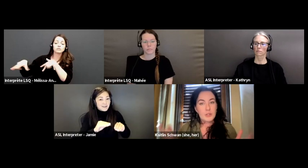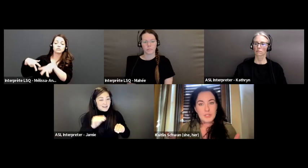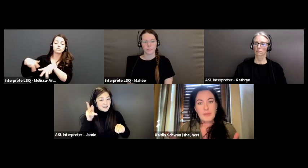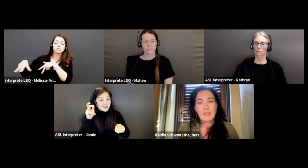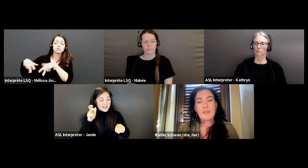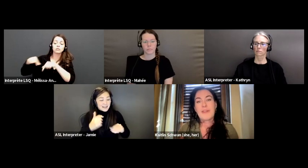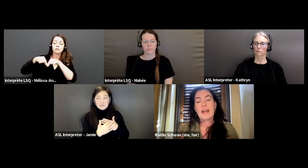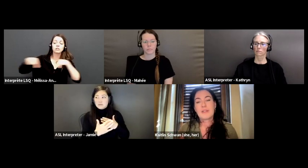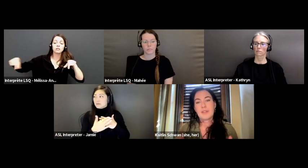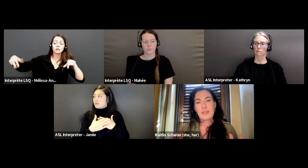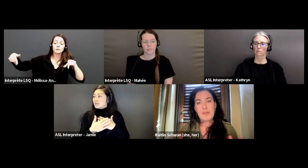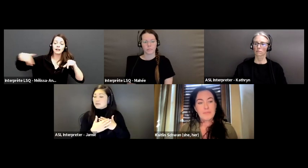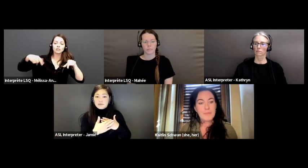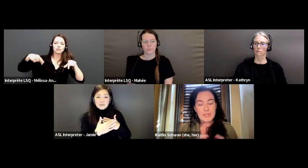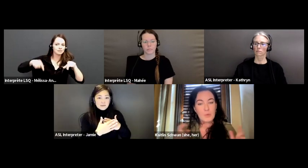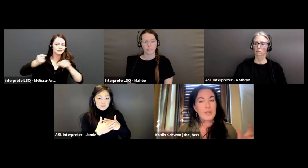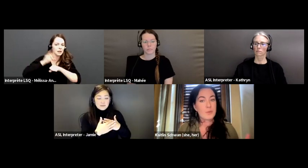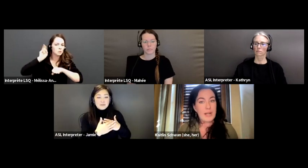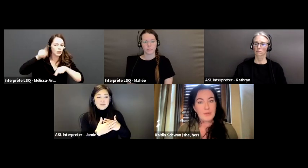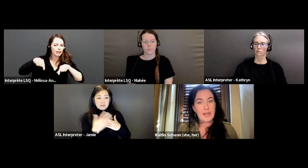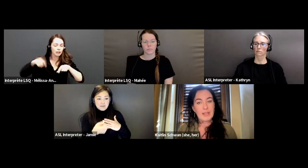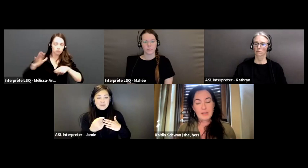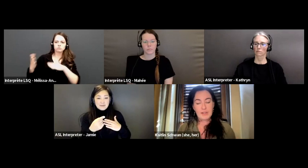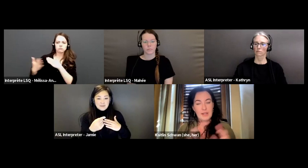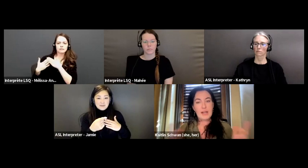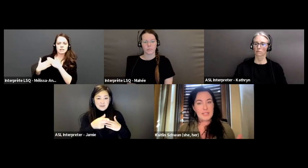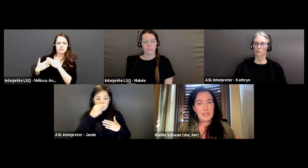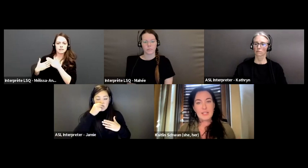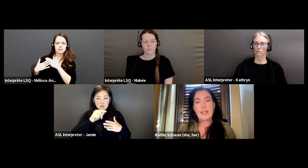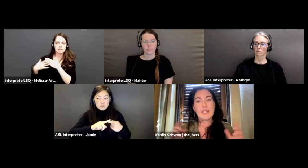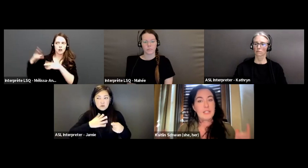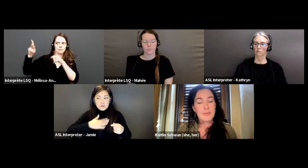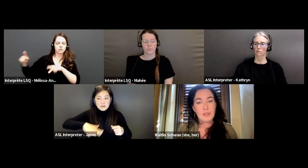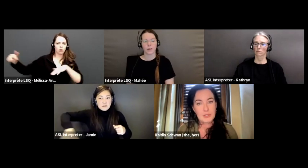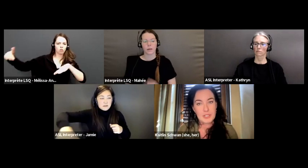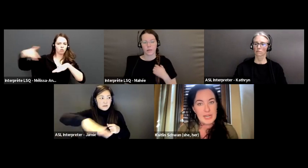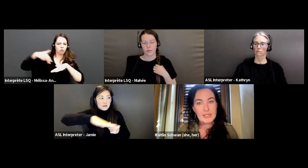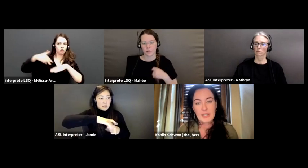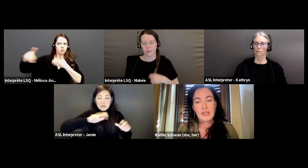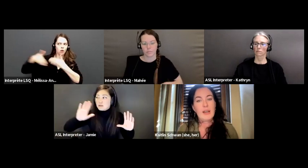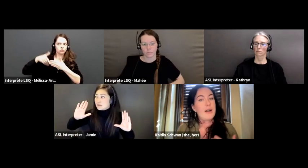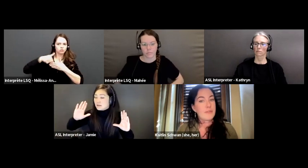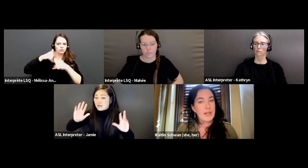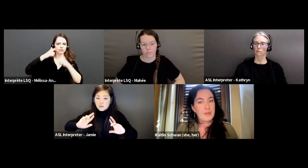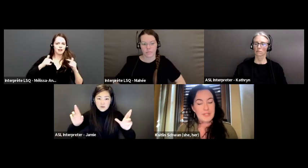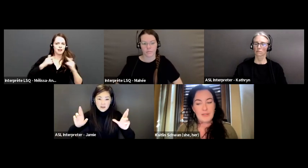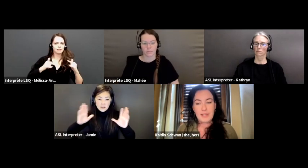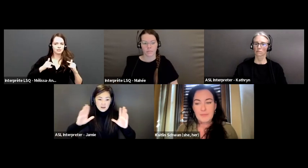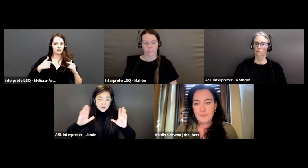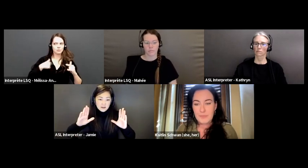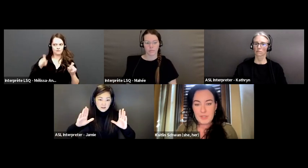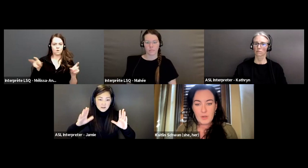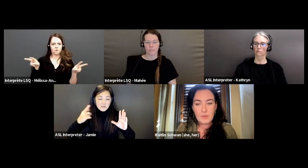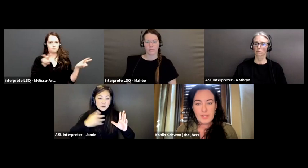it alerts me to the fact that someone is around my tent, and I need to be alert to that for my own